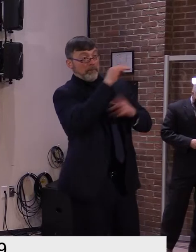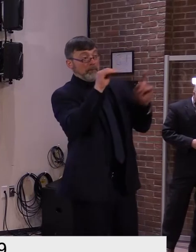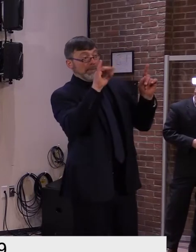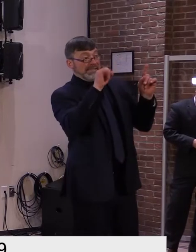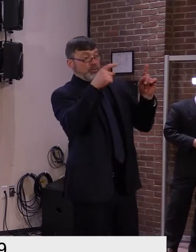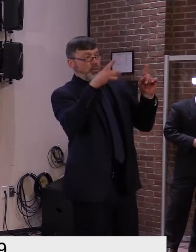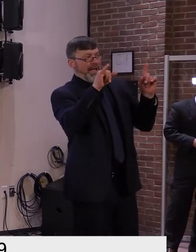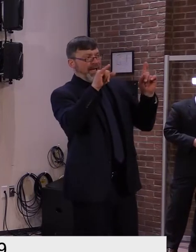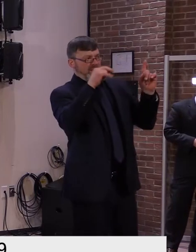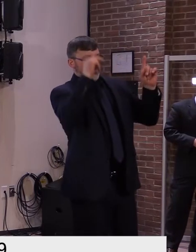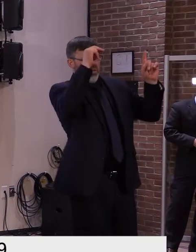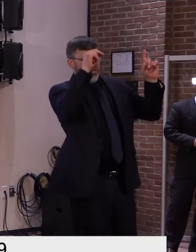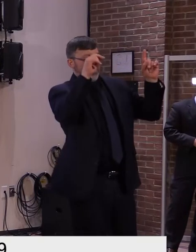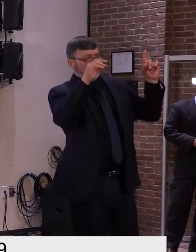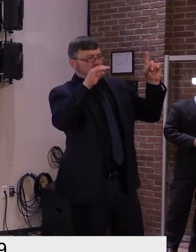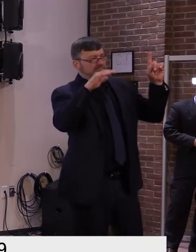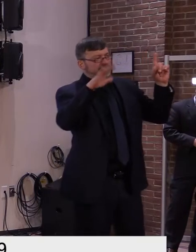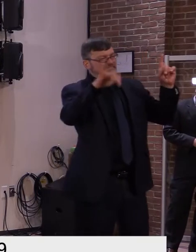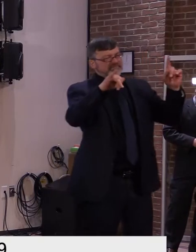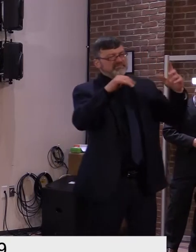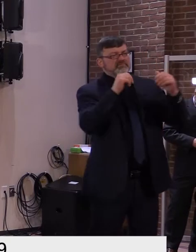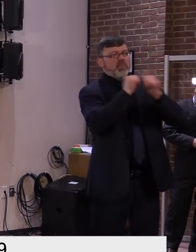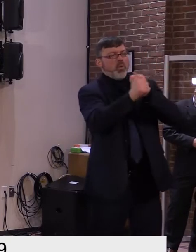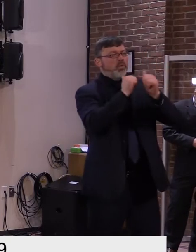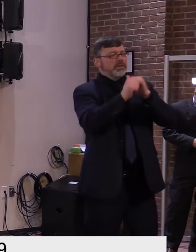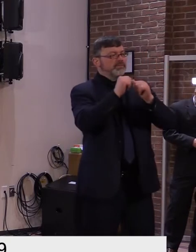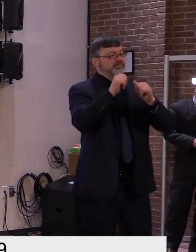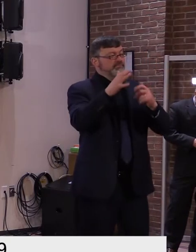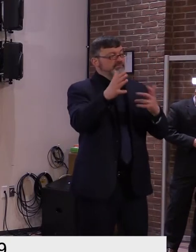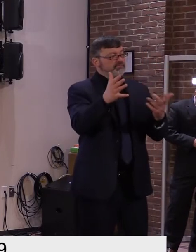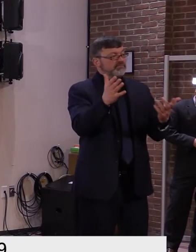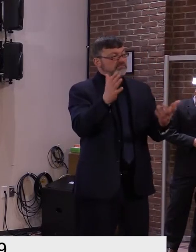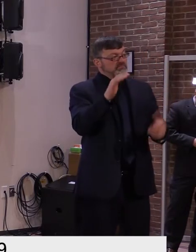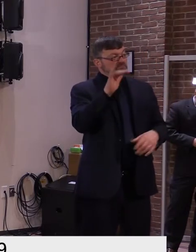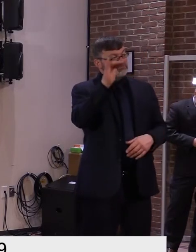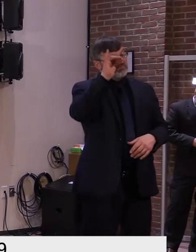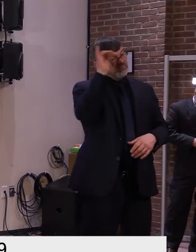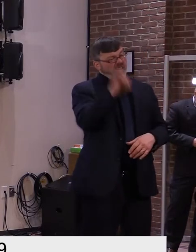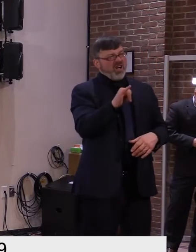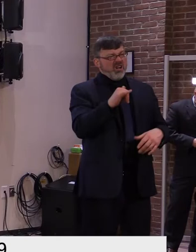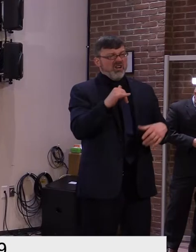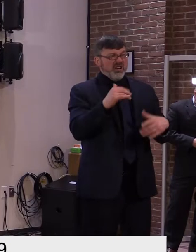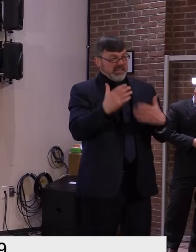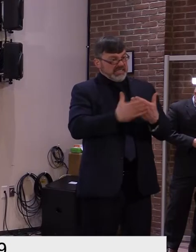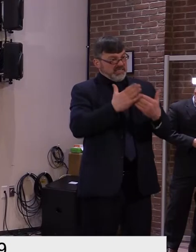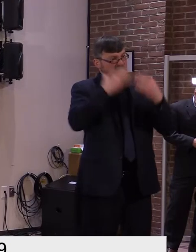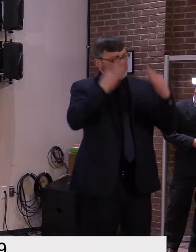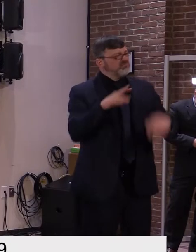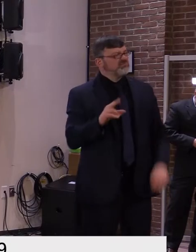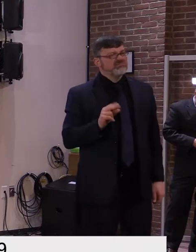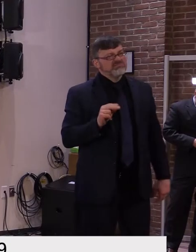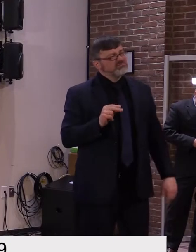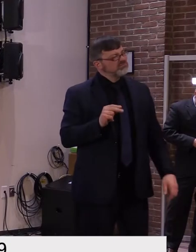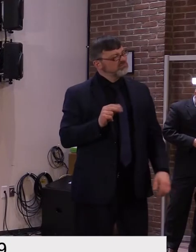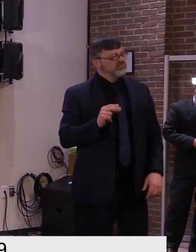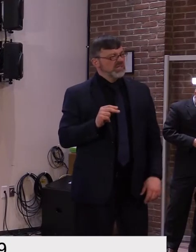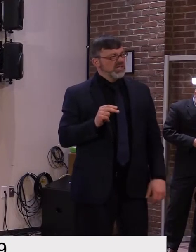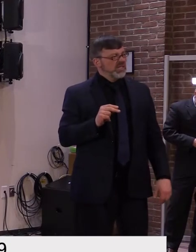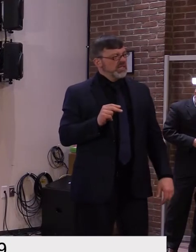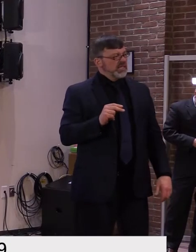is, so some hard decisions relative to playoffs and what have you. But I did connect with the Missisquoi